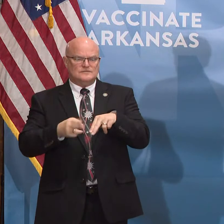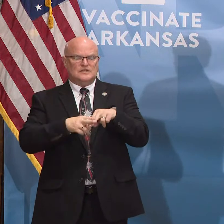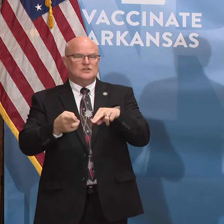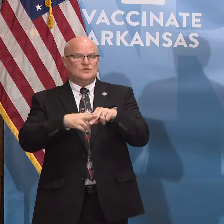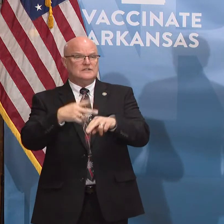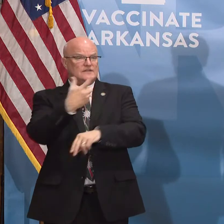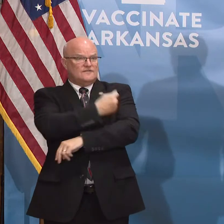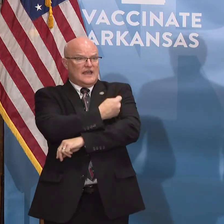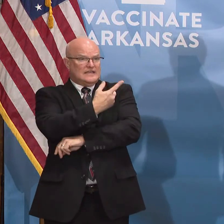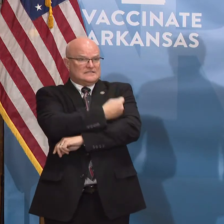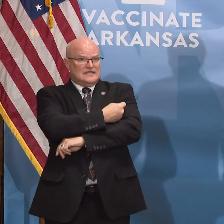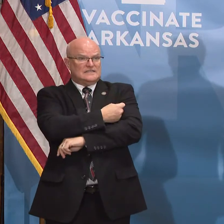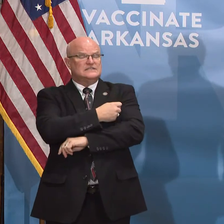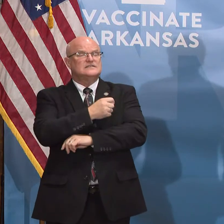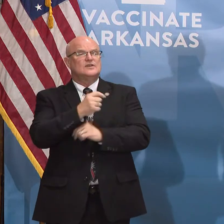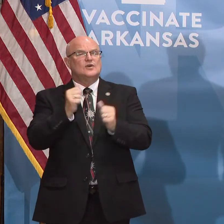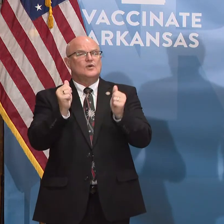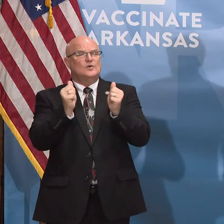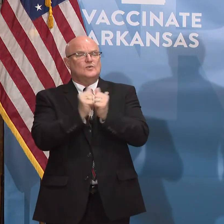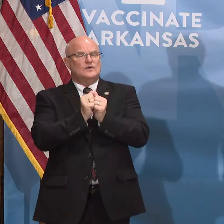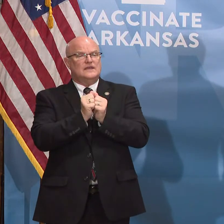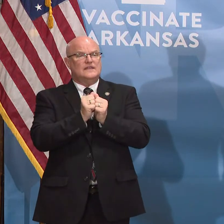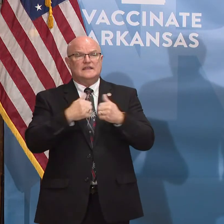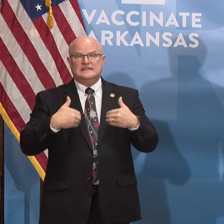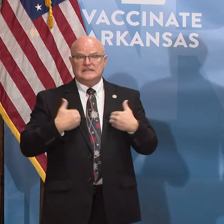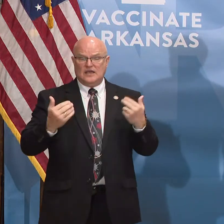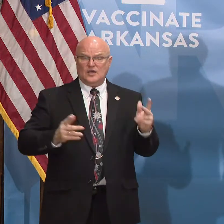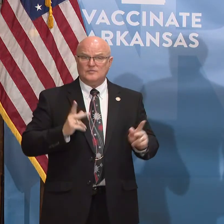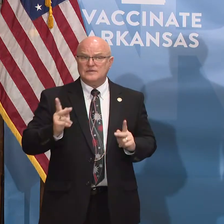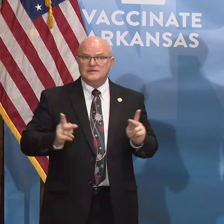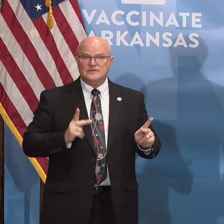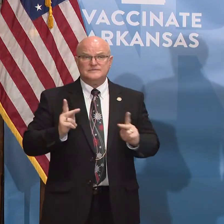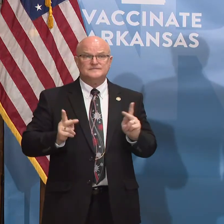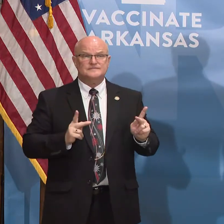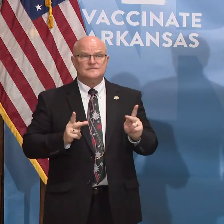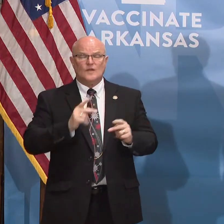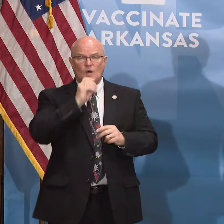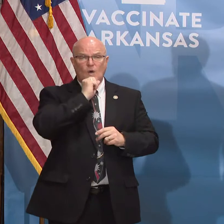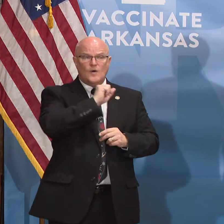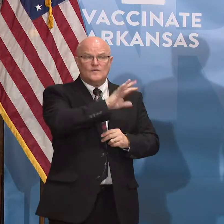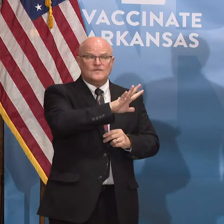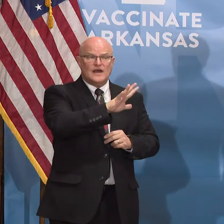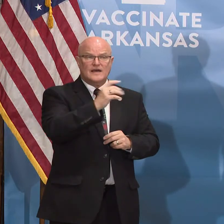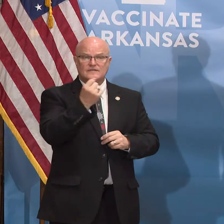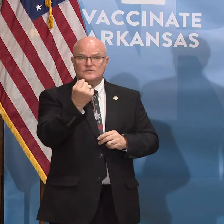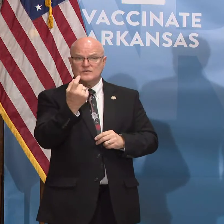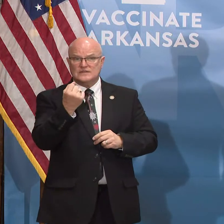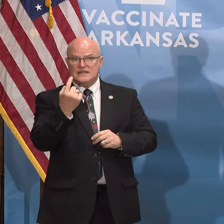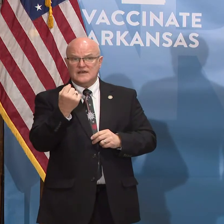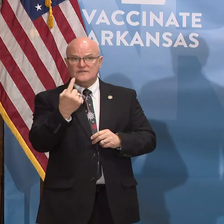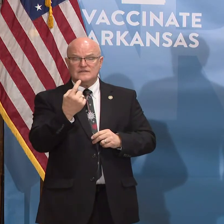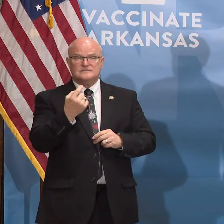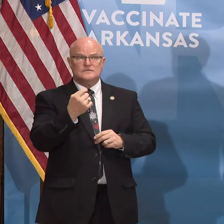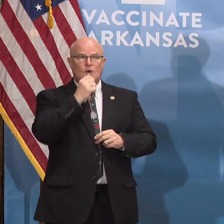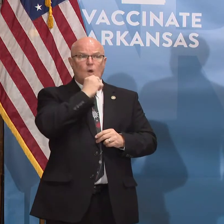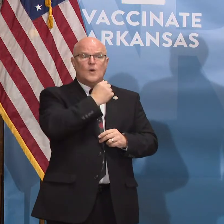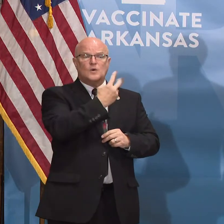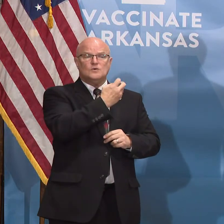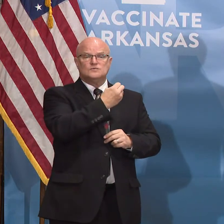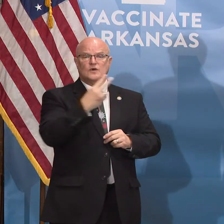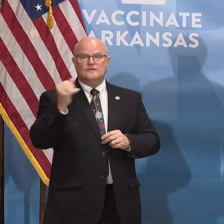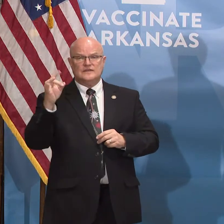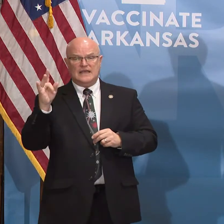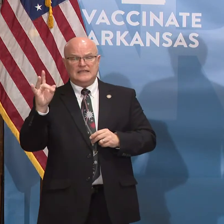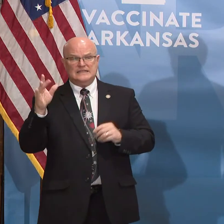our vaccination rate among the young people, 5 to 11 and 12 to 18,